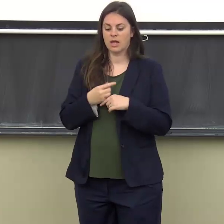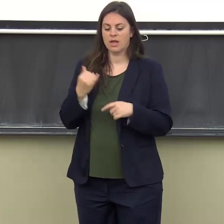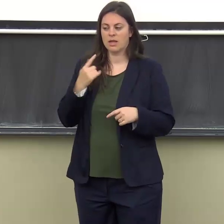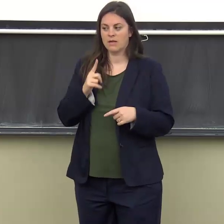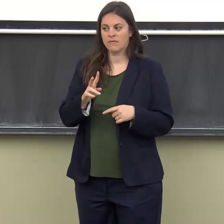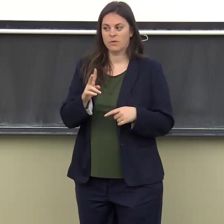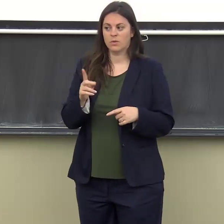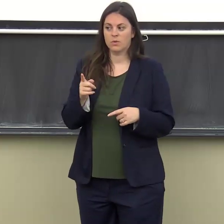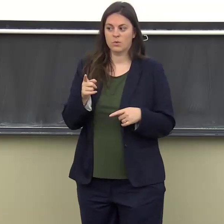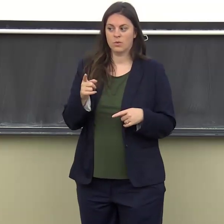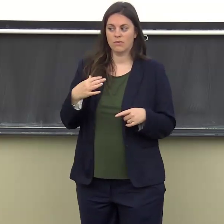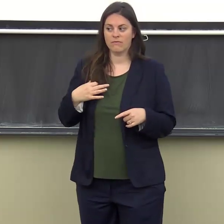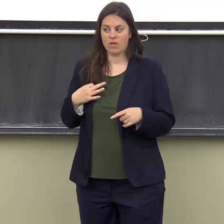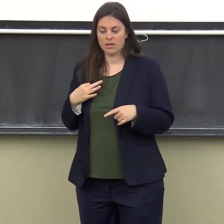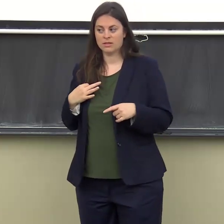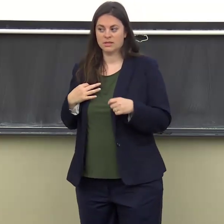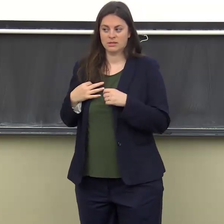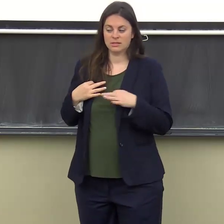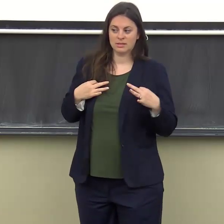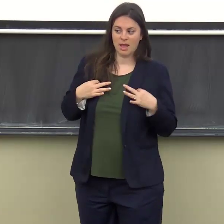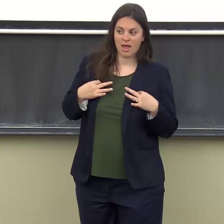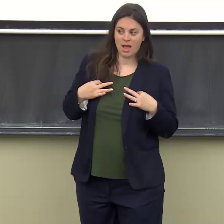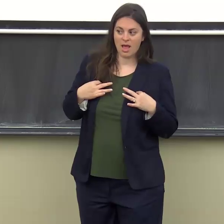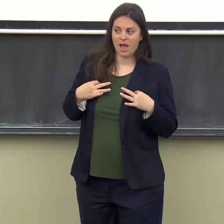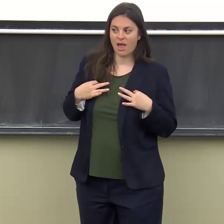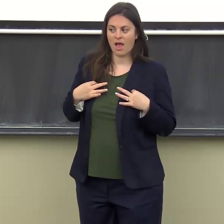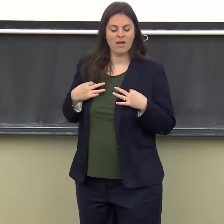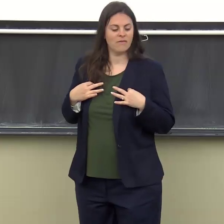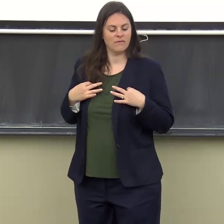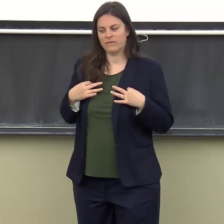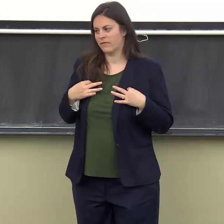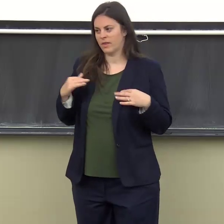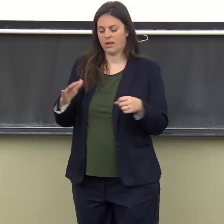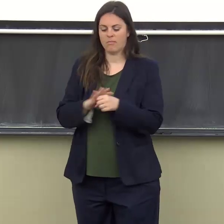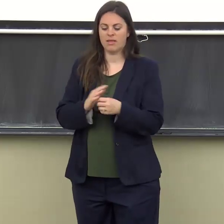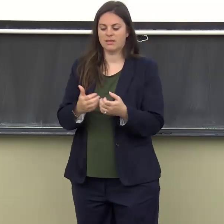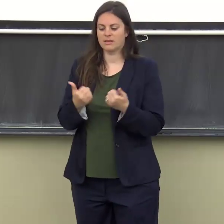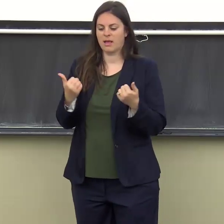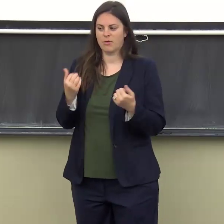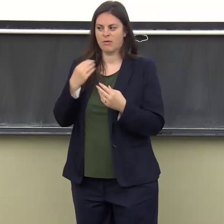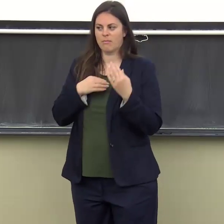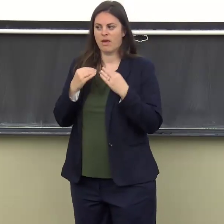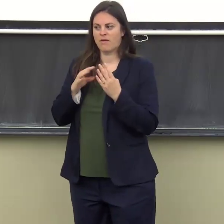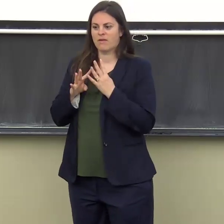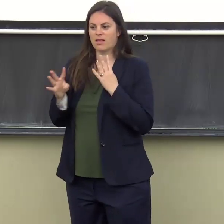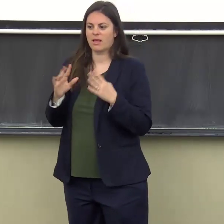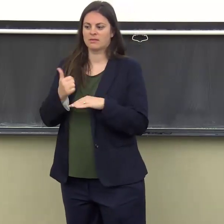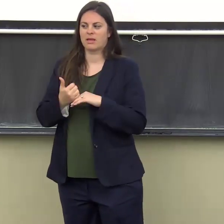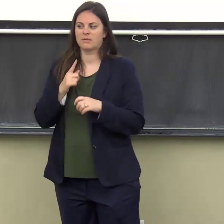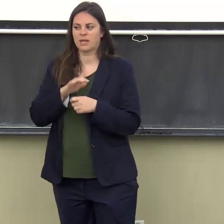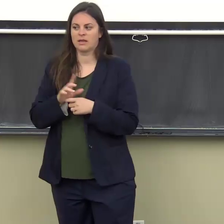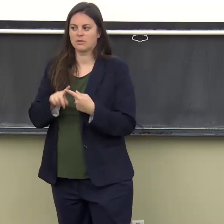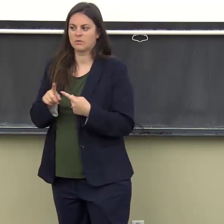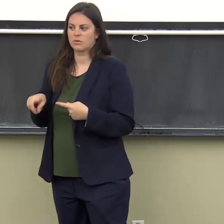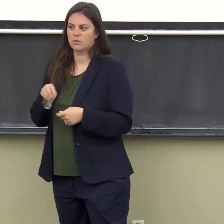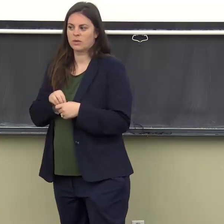you fall into the category of volunteer or staff, there's a whole separate buffet line set up dedicated to